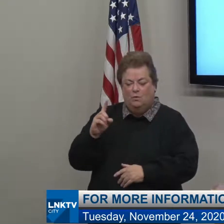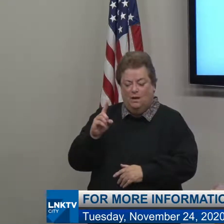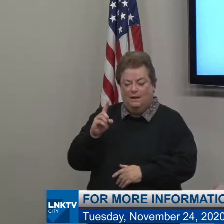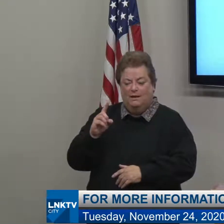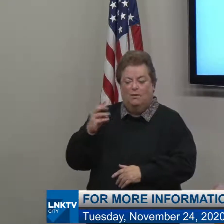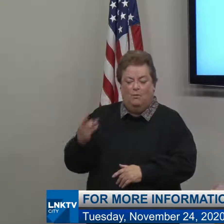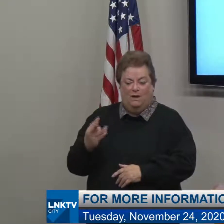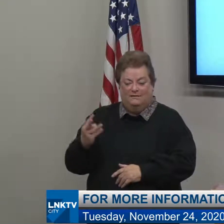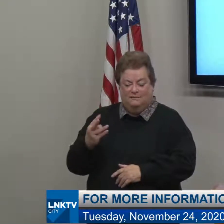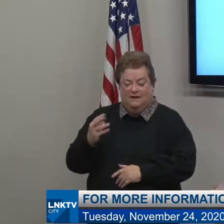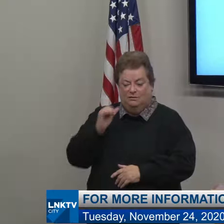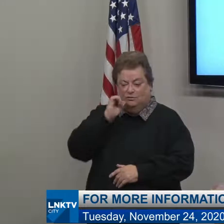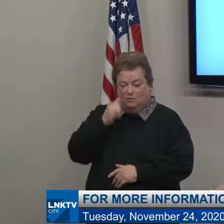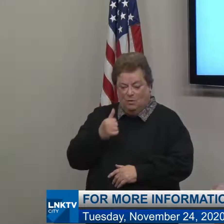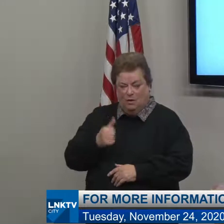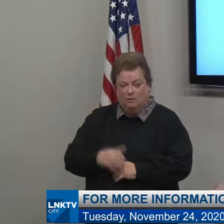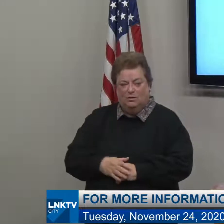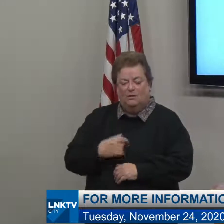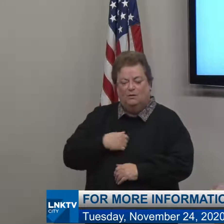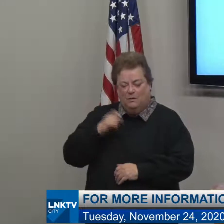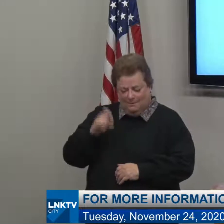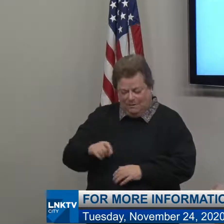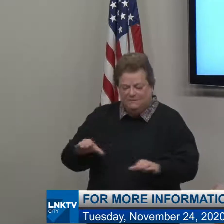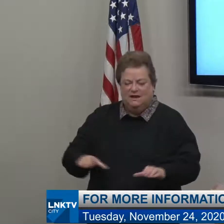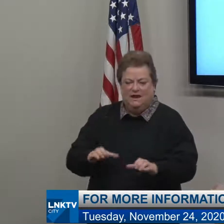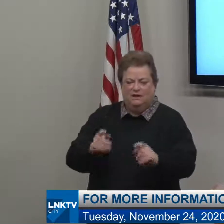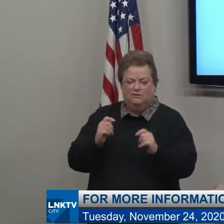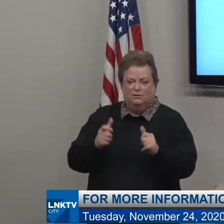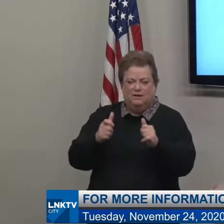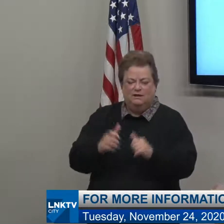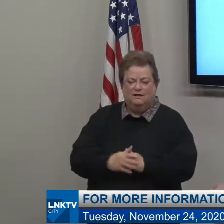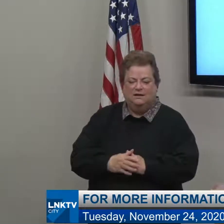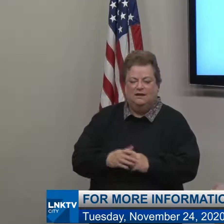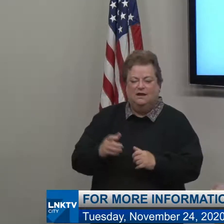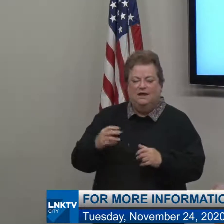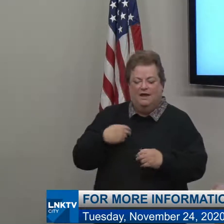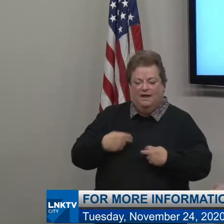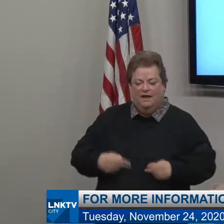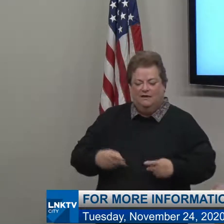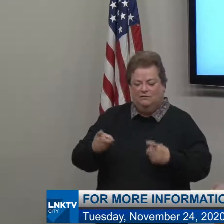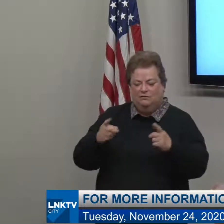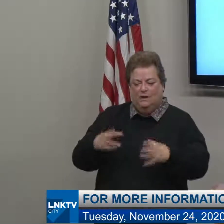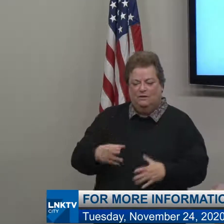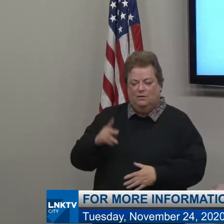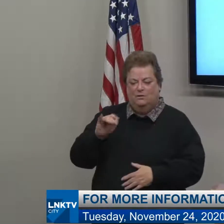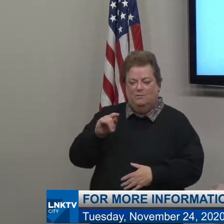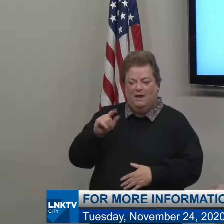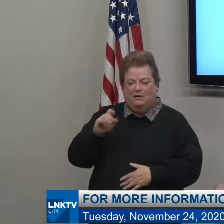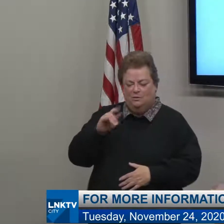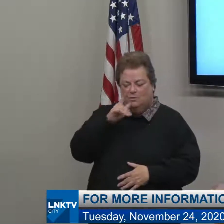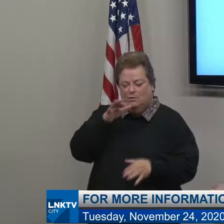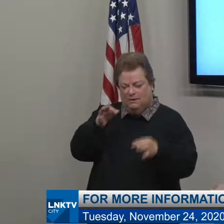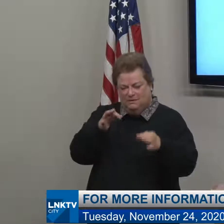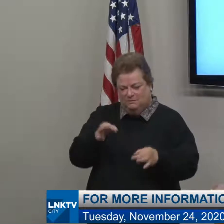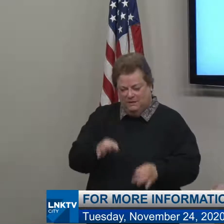tomorrow. We must act quickly. Health Director Pat Lopez is here to outline the changes in our